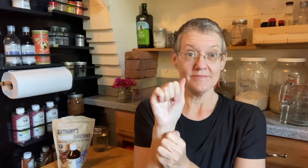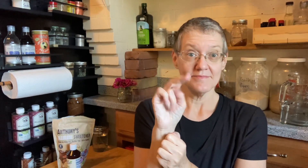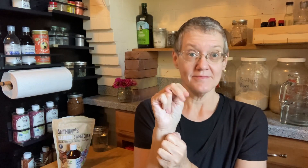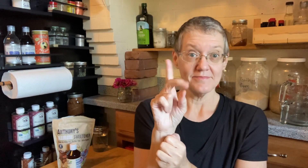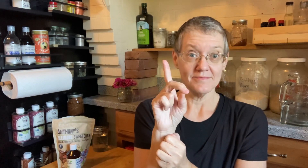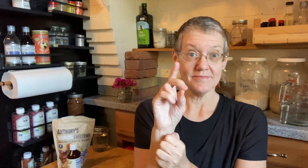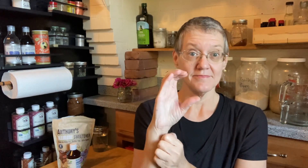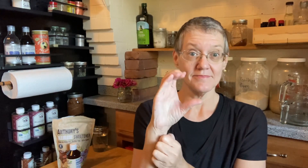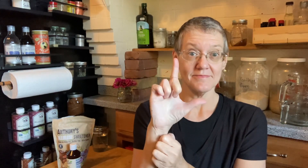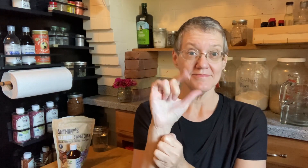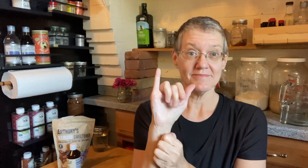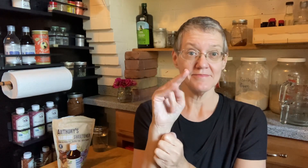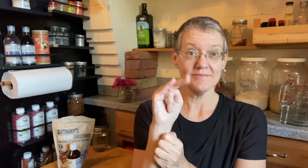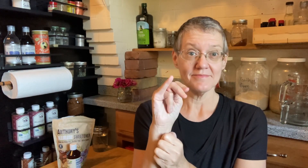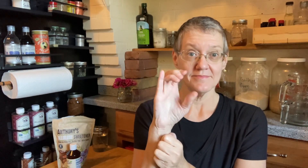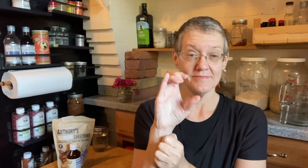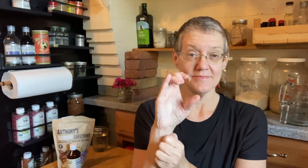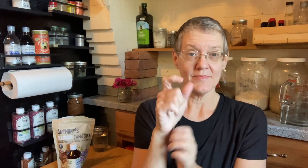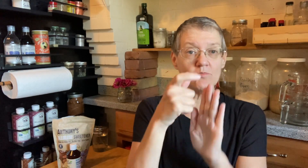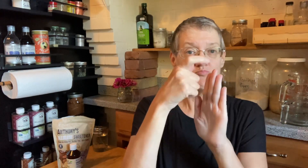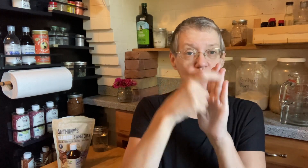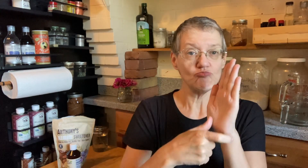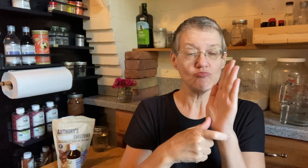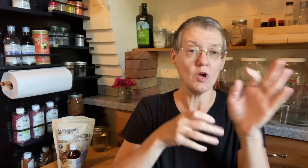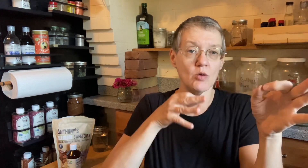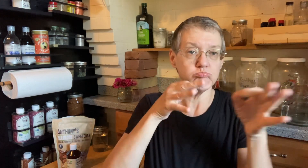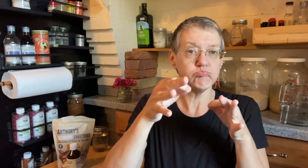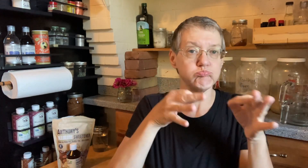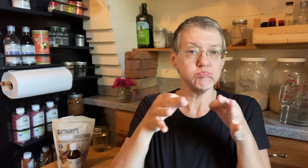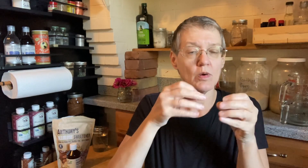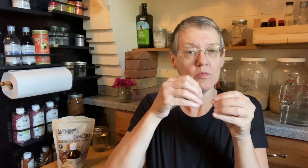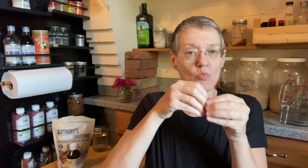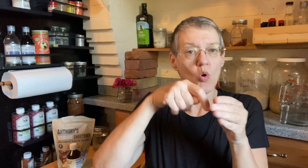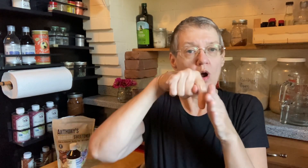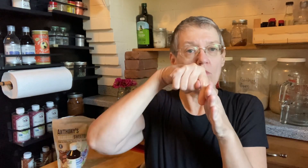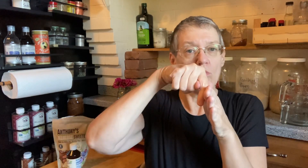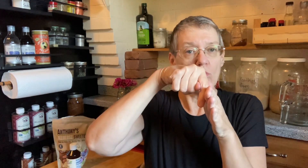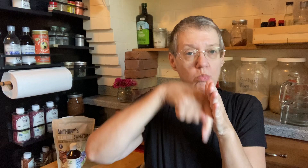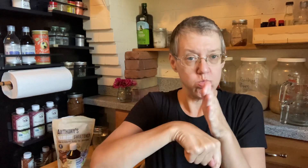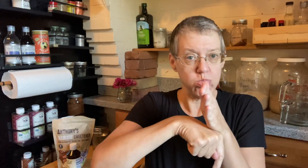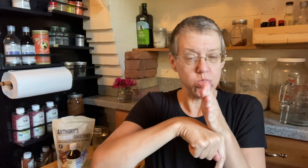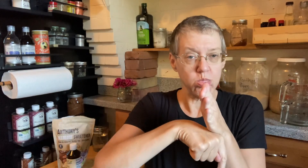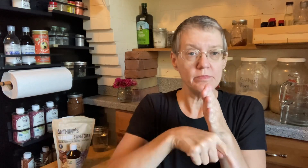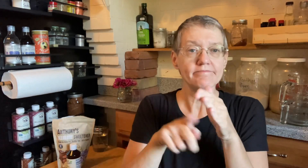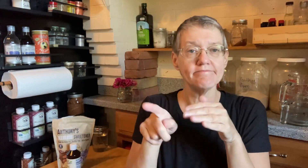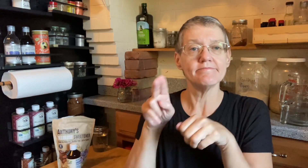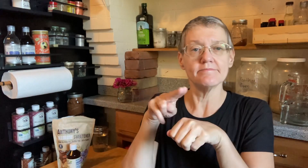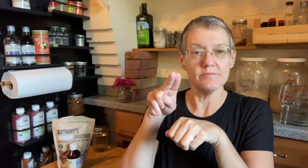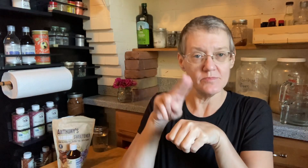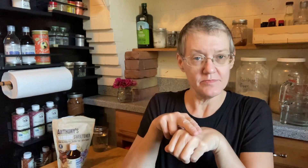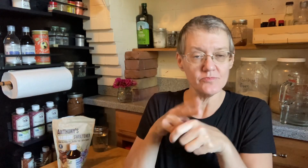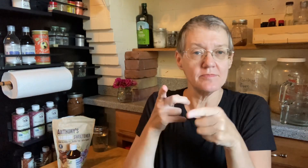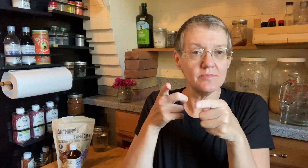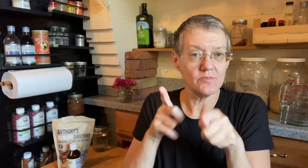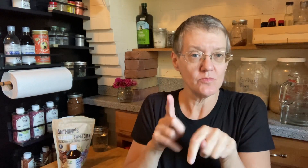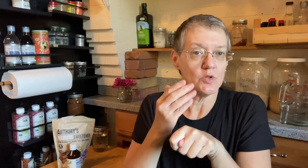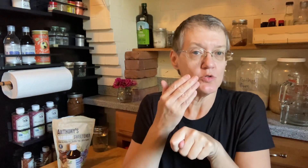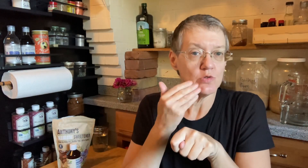Cleveland Clinic article. It explains more in depth. Now allulose is a